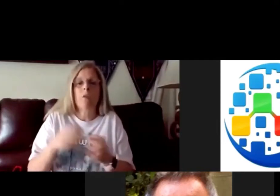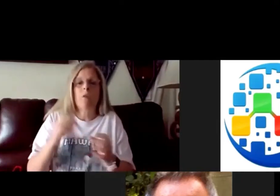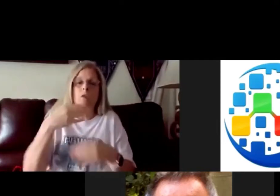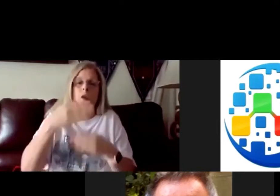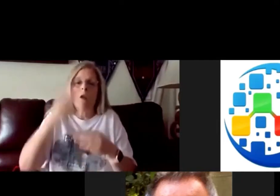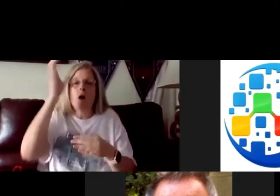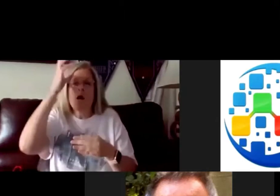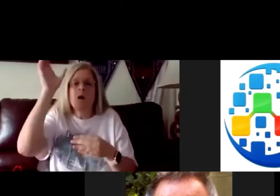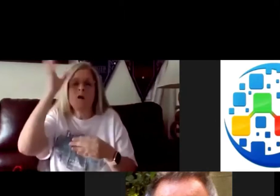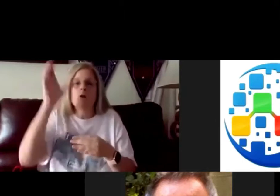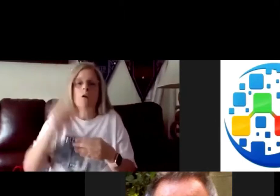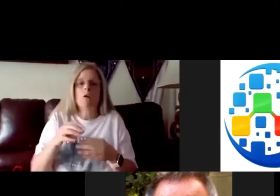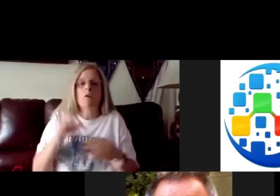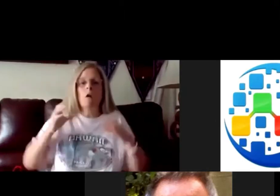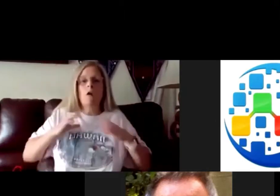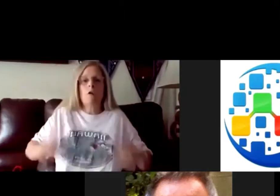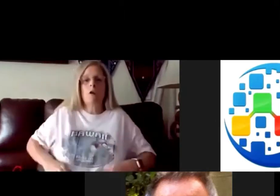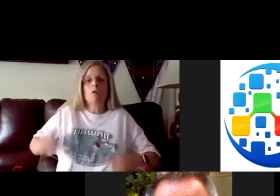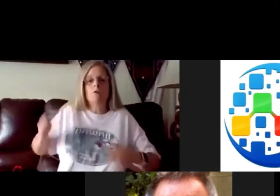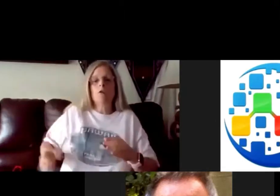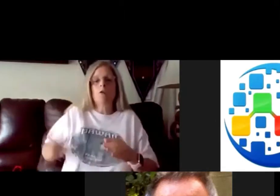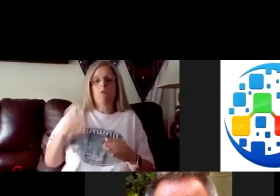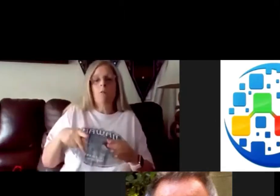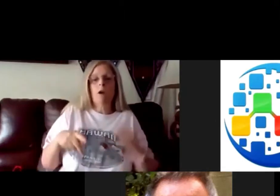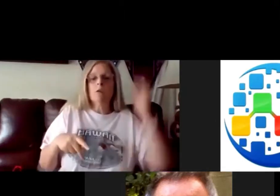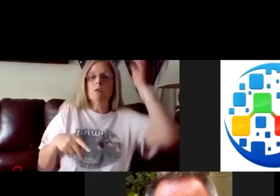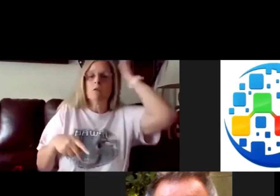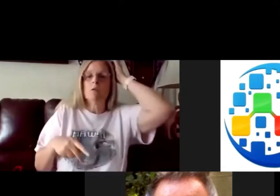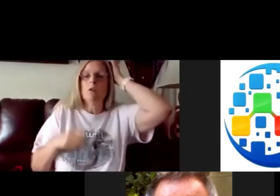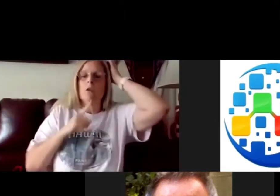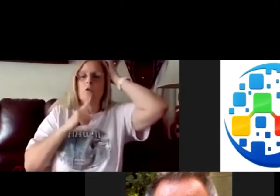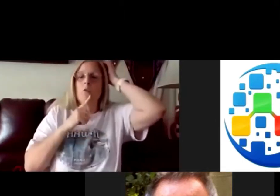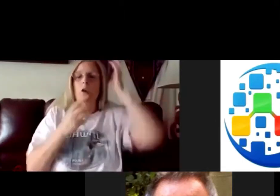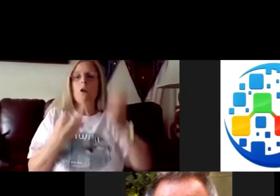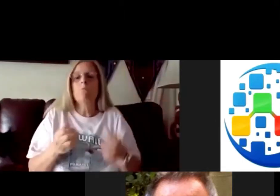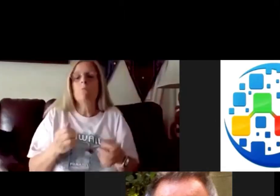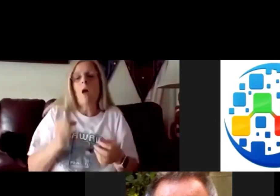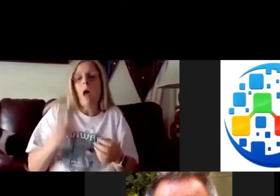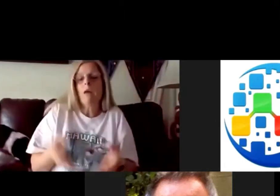about is the customer side of Onpassive. And it really is as important as the first three.